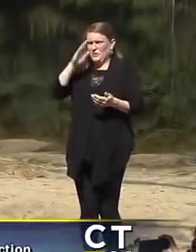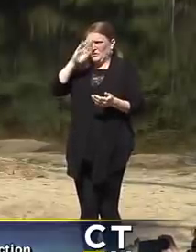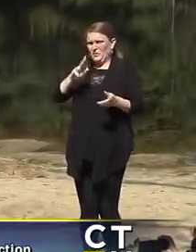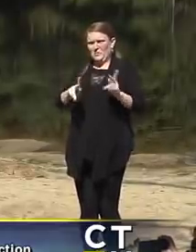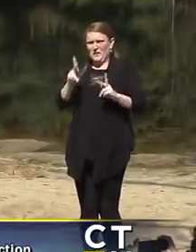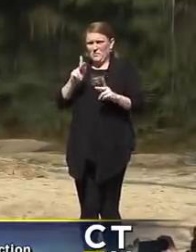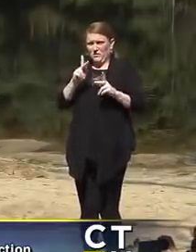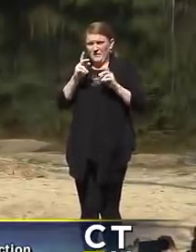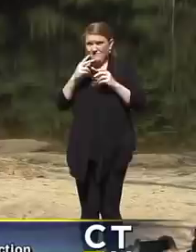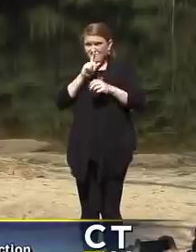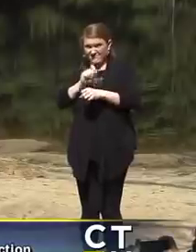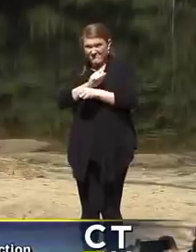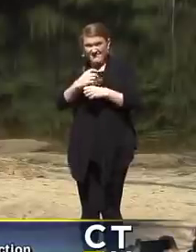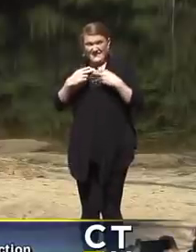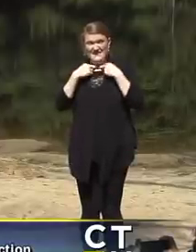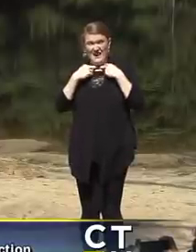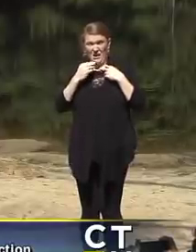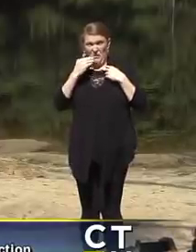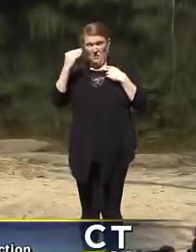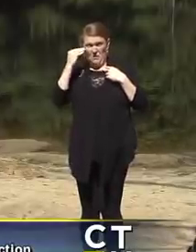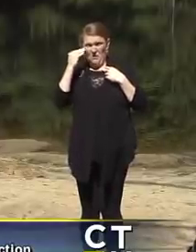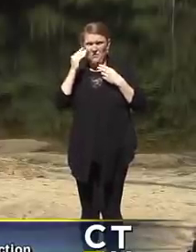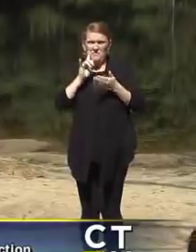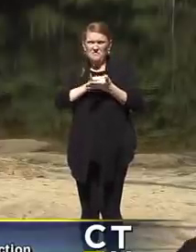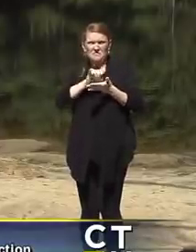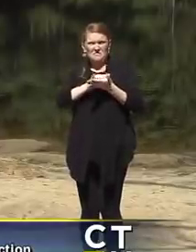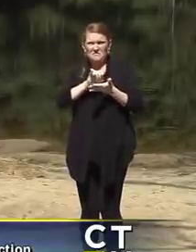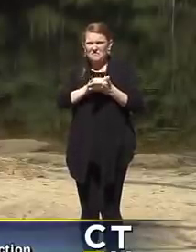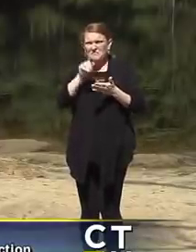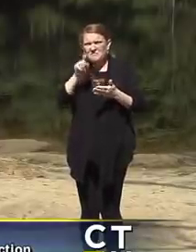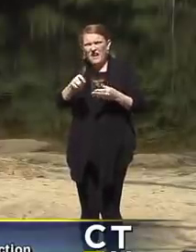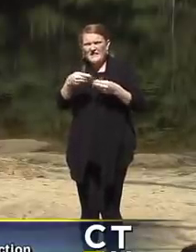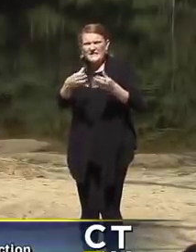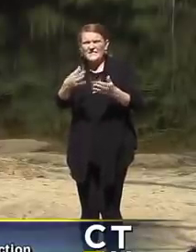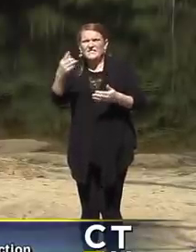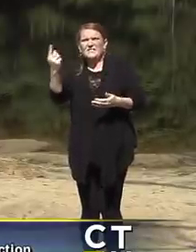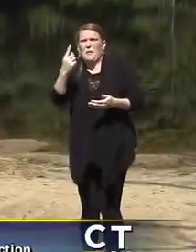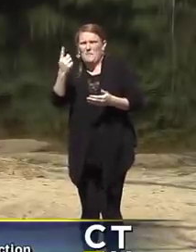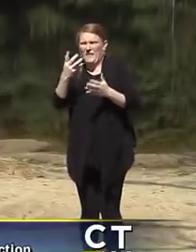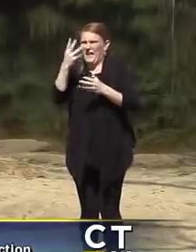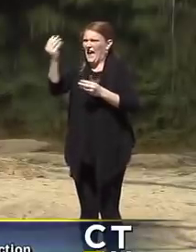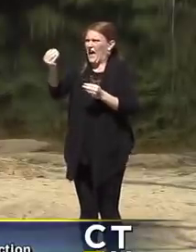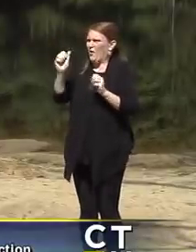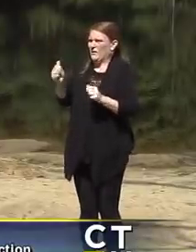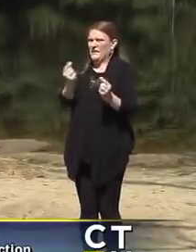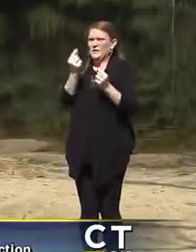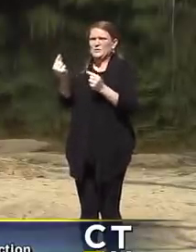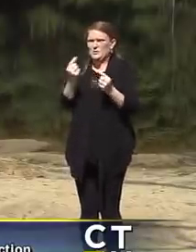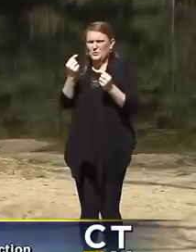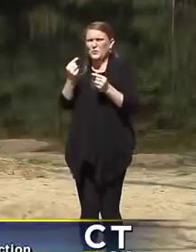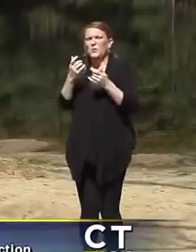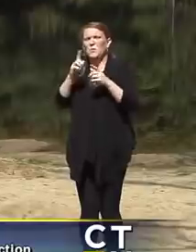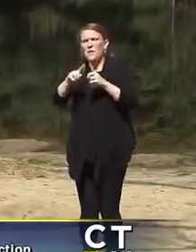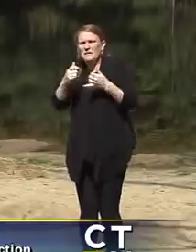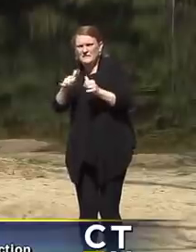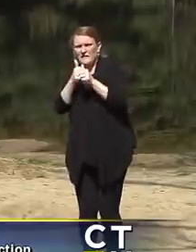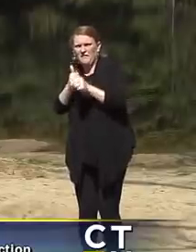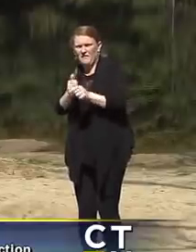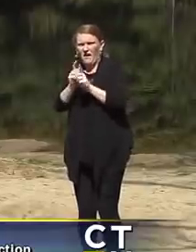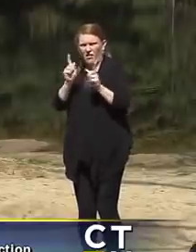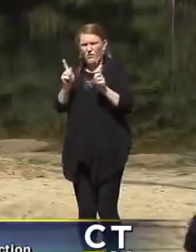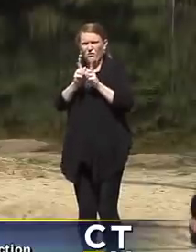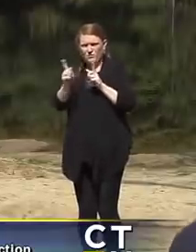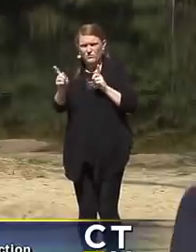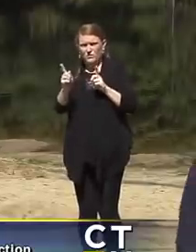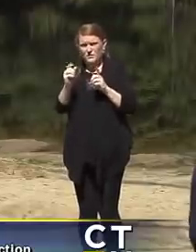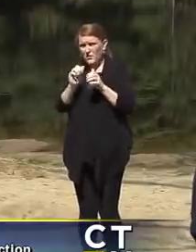it possible for them to stay the course with the directives around social distancing and staying at home. And we were able to accomplish